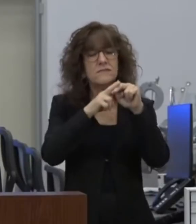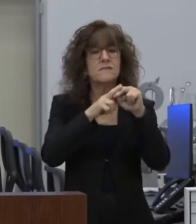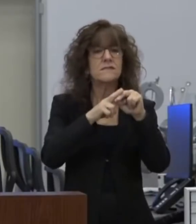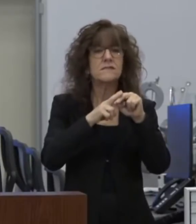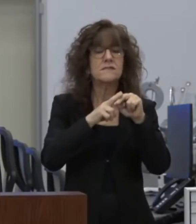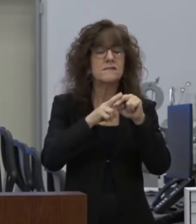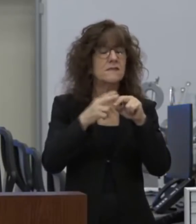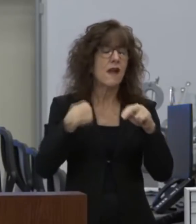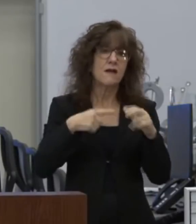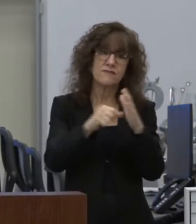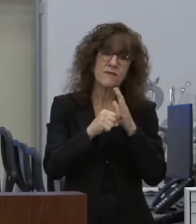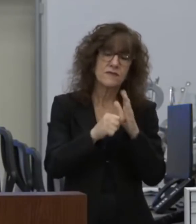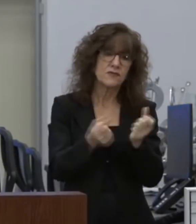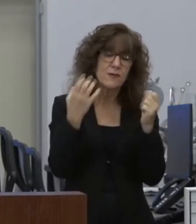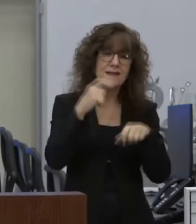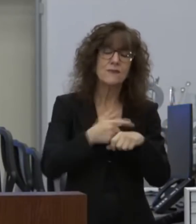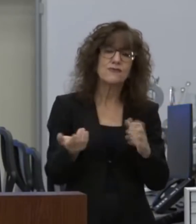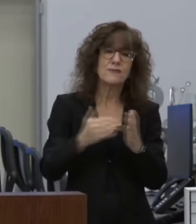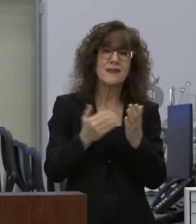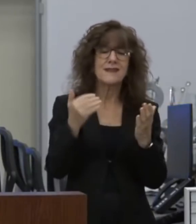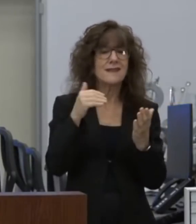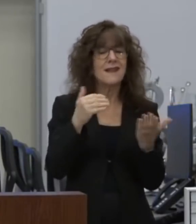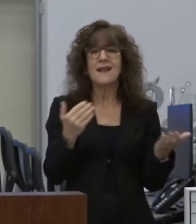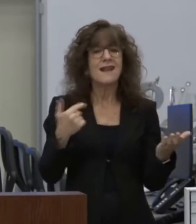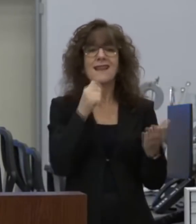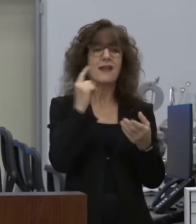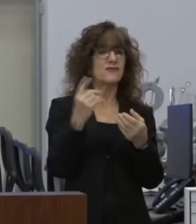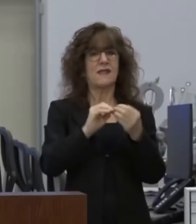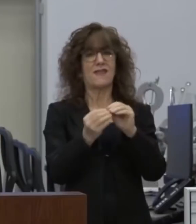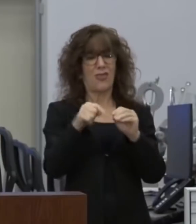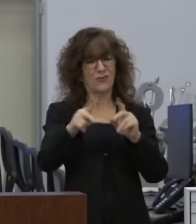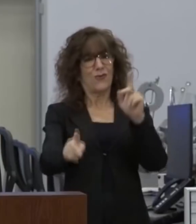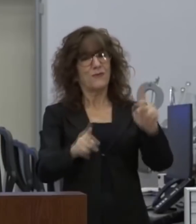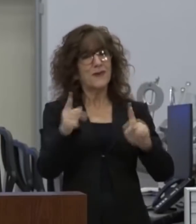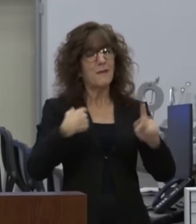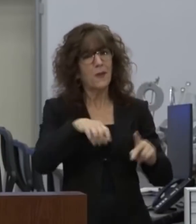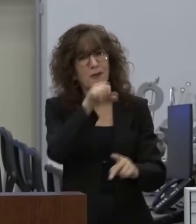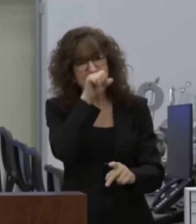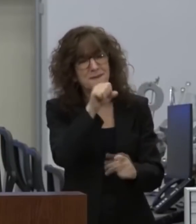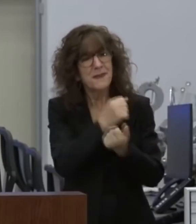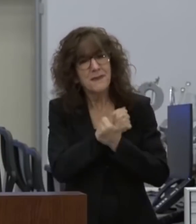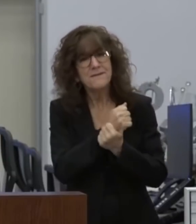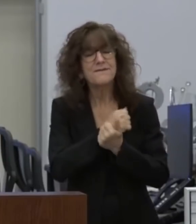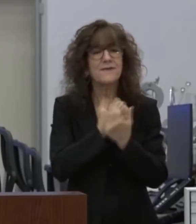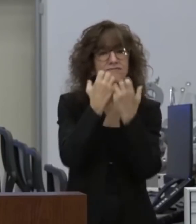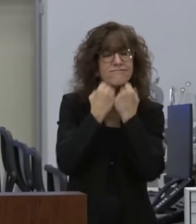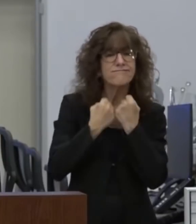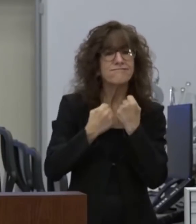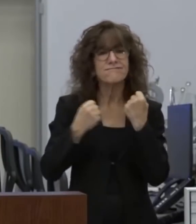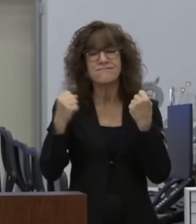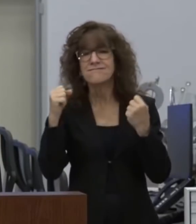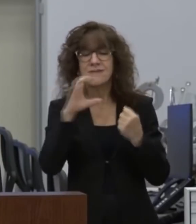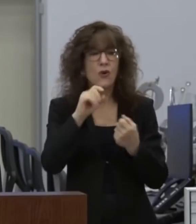and I've said it so many times and we'll say it again today, these are not just numbers. These are people we love, our colleagues, friends, family